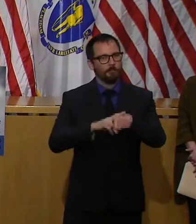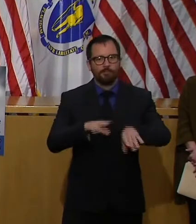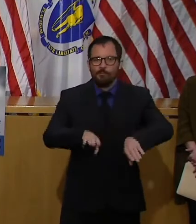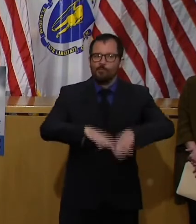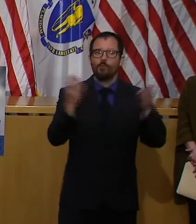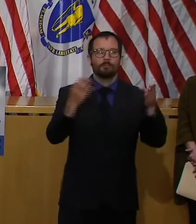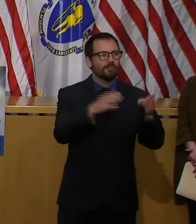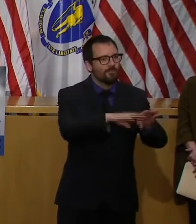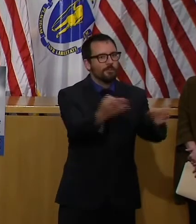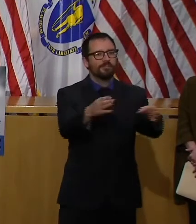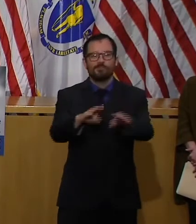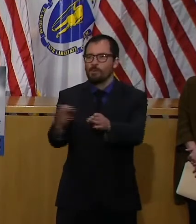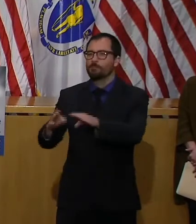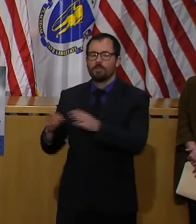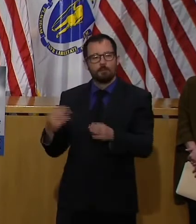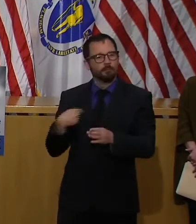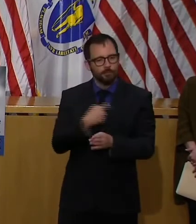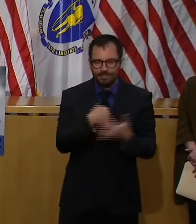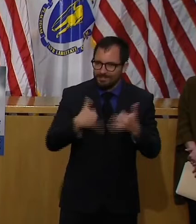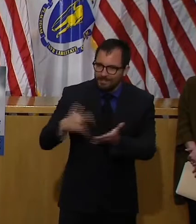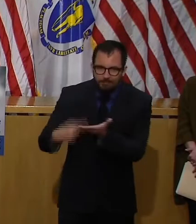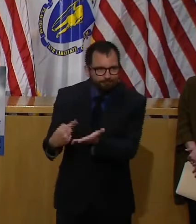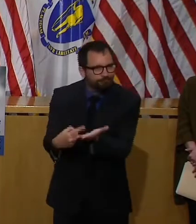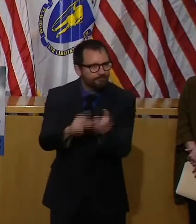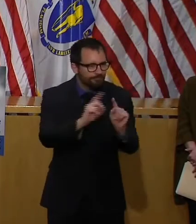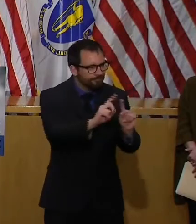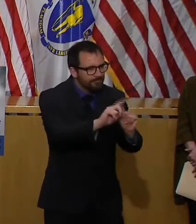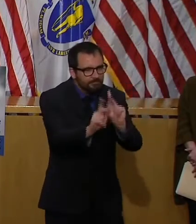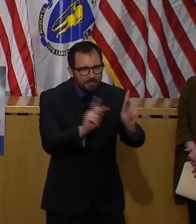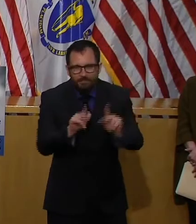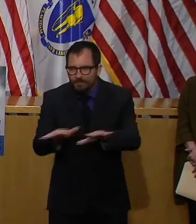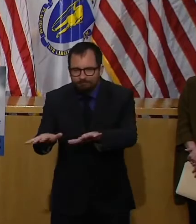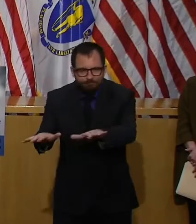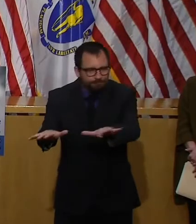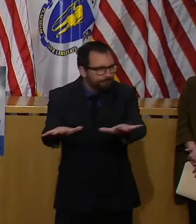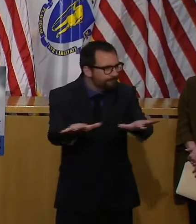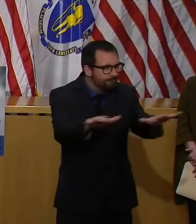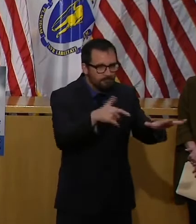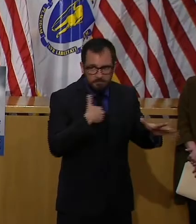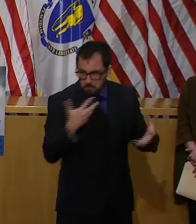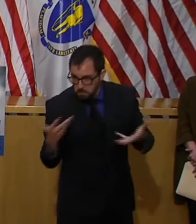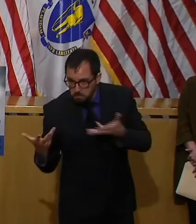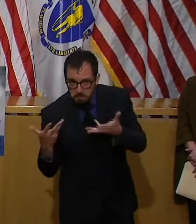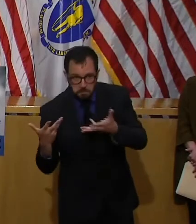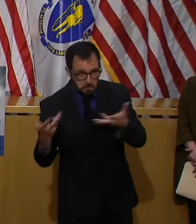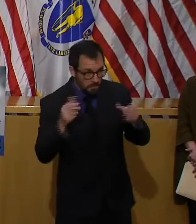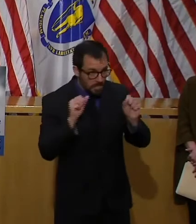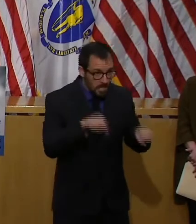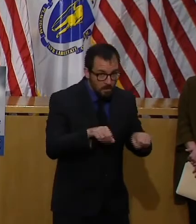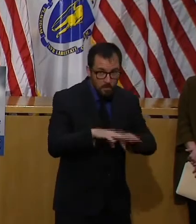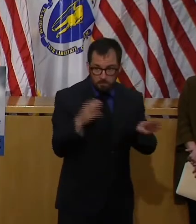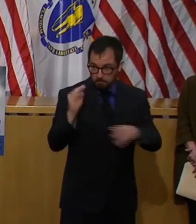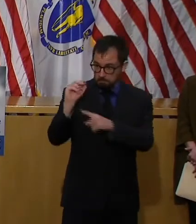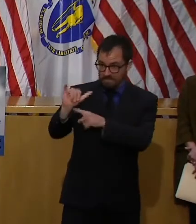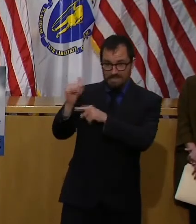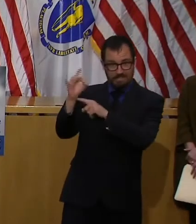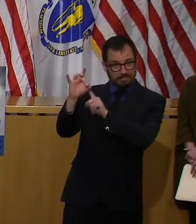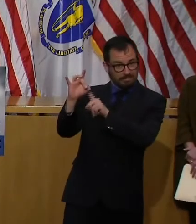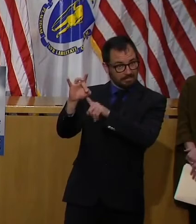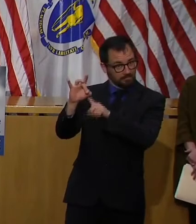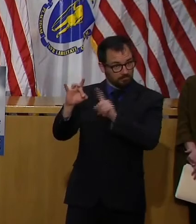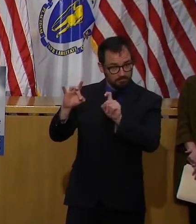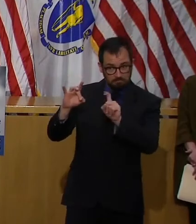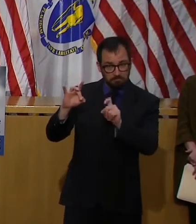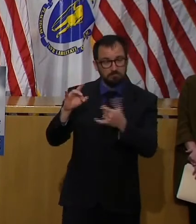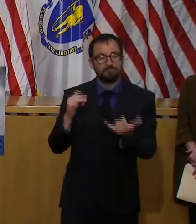all of this data. The first step associated with reopening, where a limited number of businesses and activities can resume under new